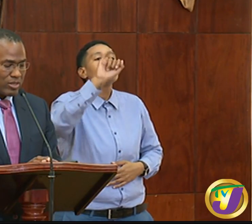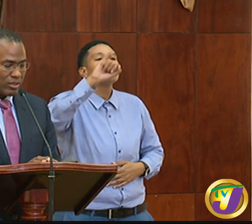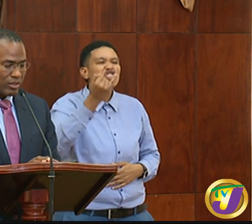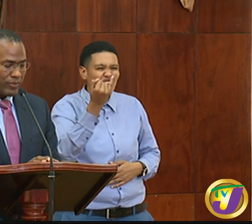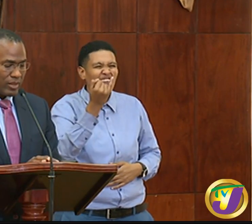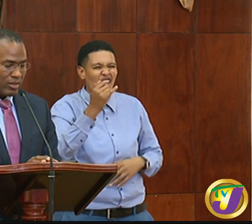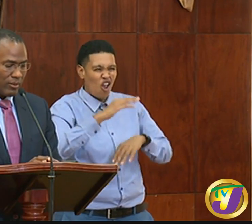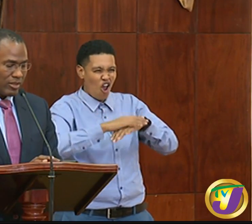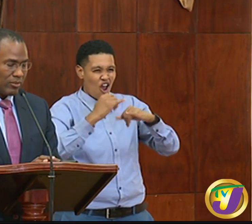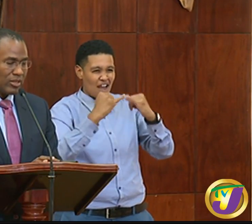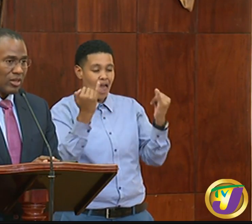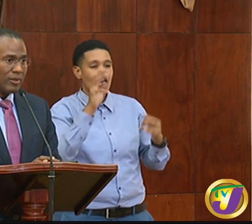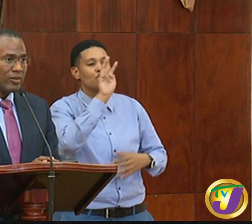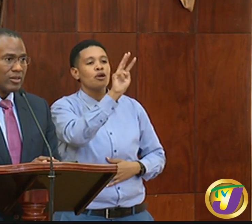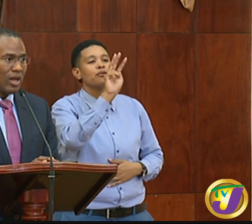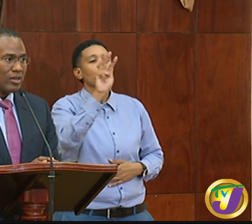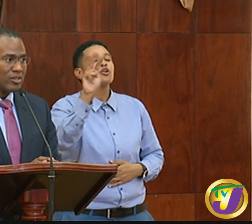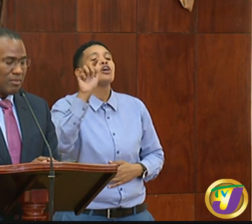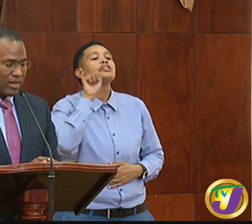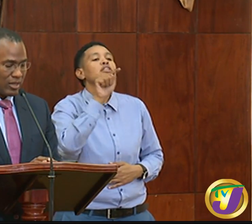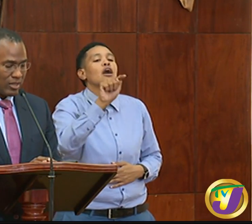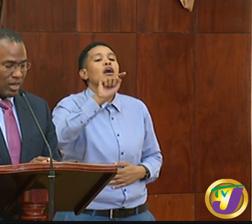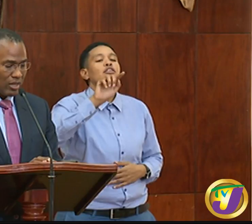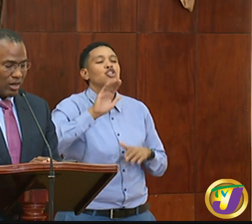online portal,